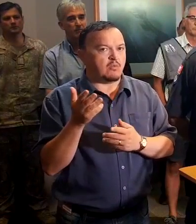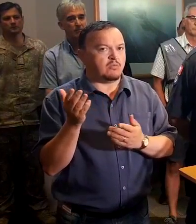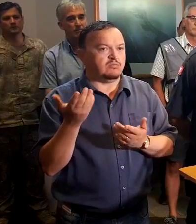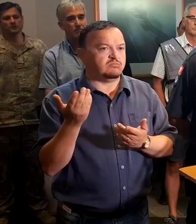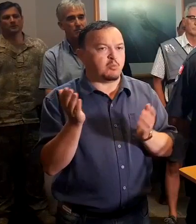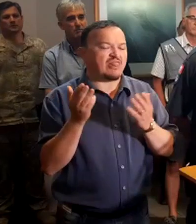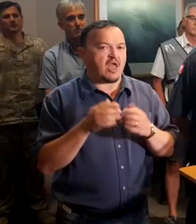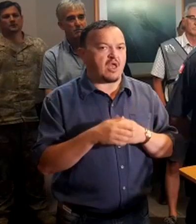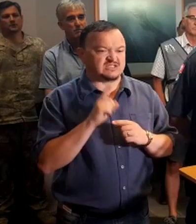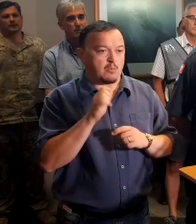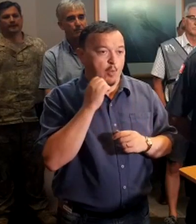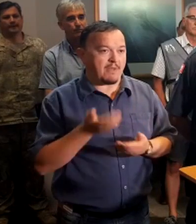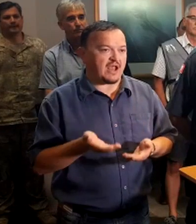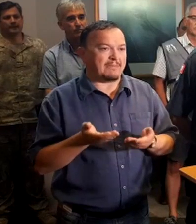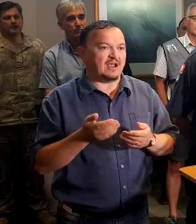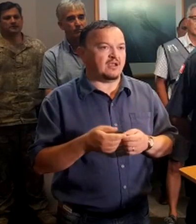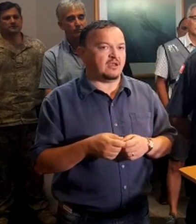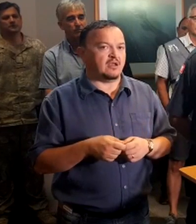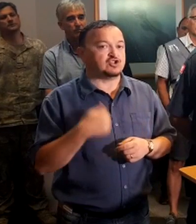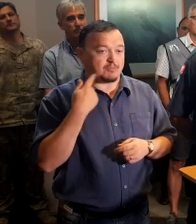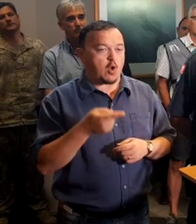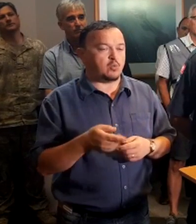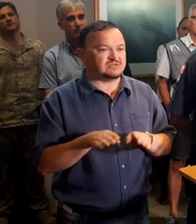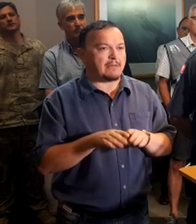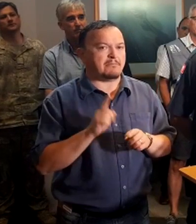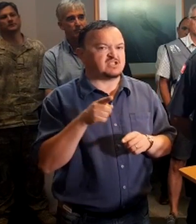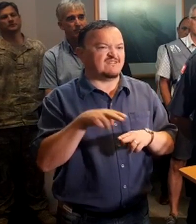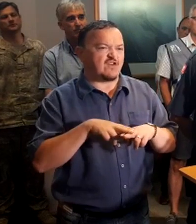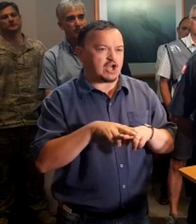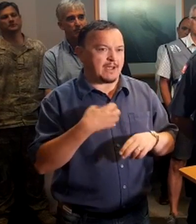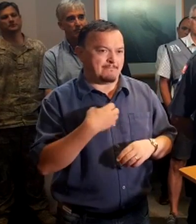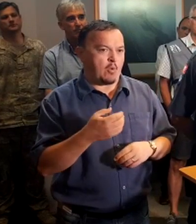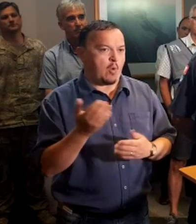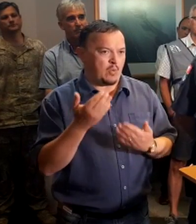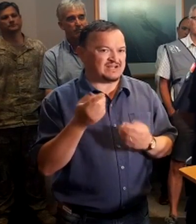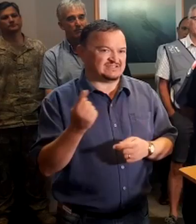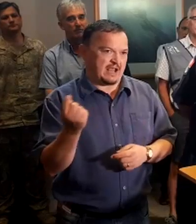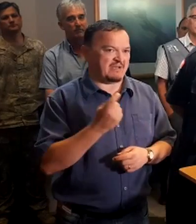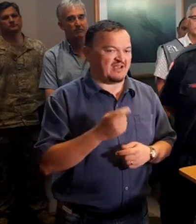warmer again tomorrow, and windier on Friday, so yeah, we're working towards that.